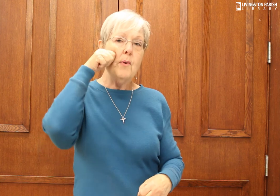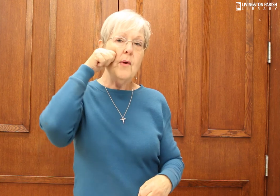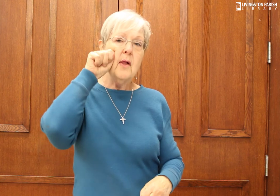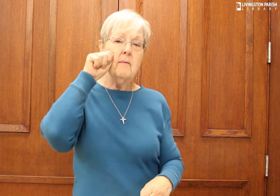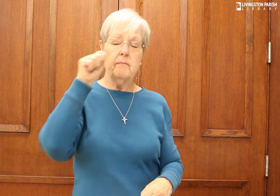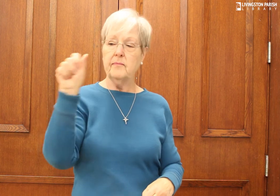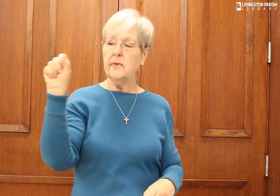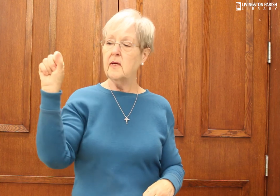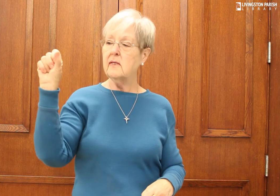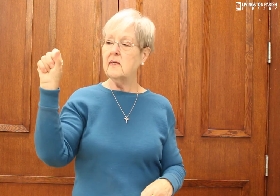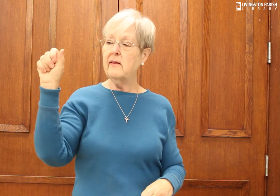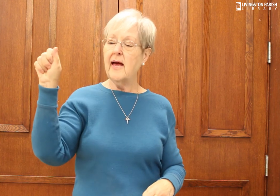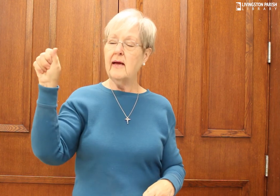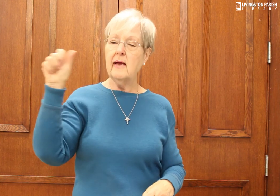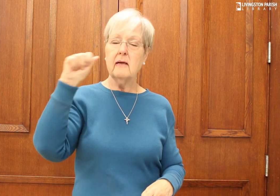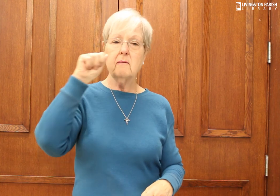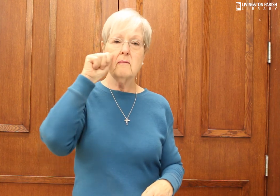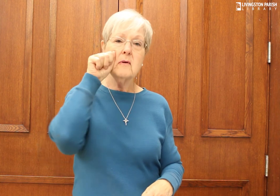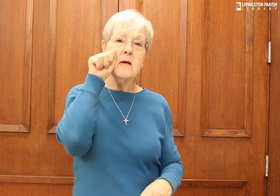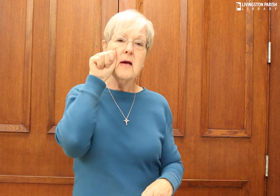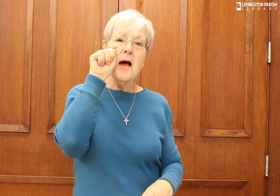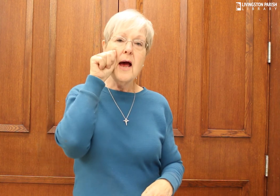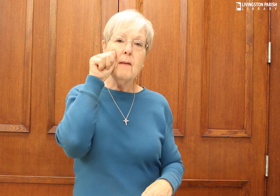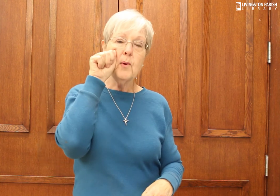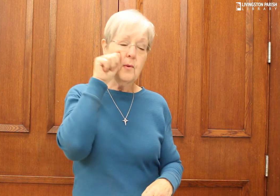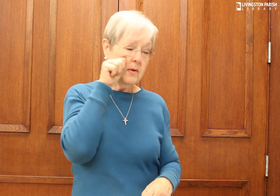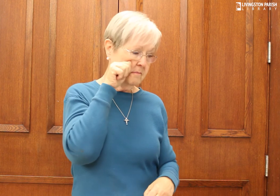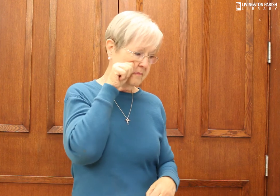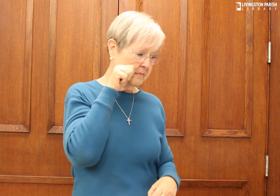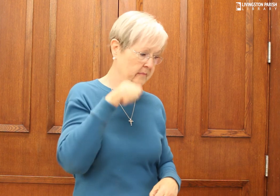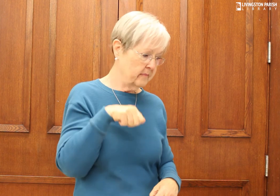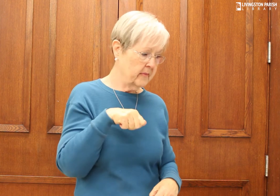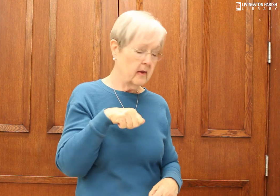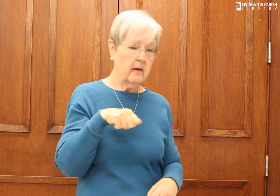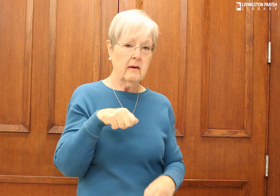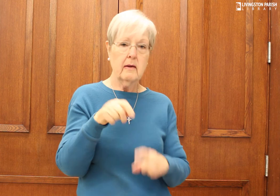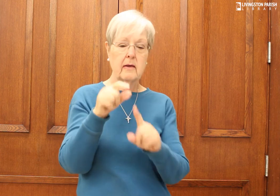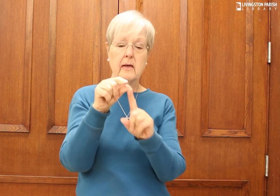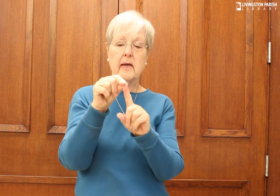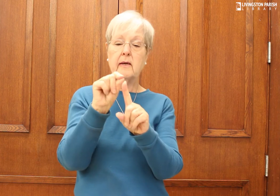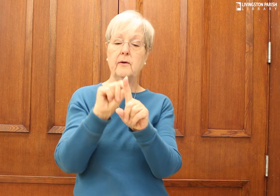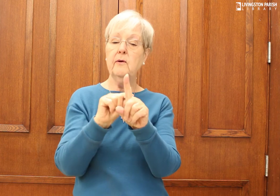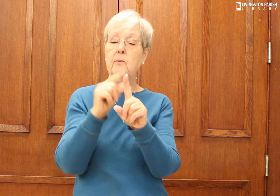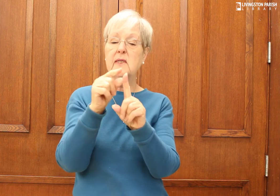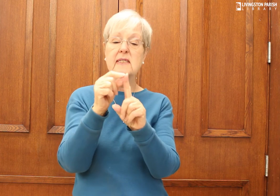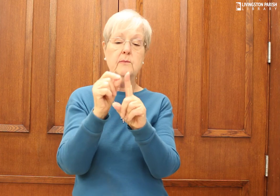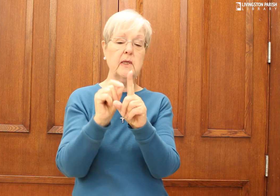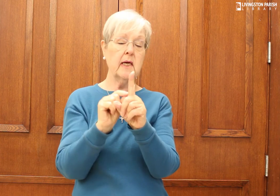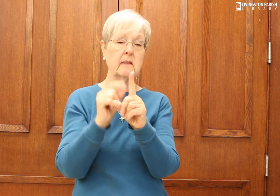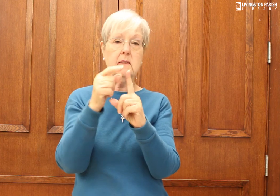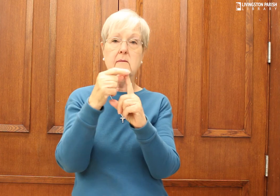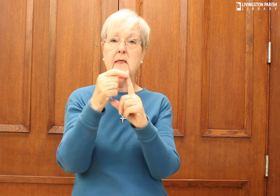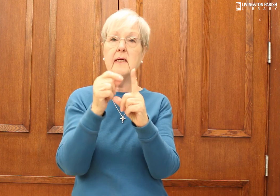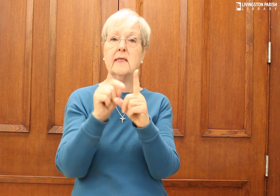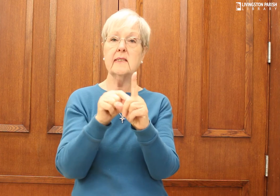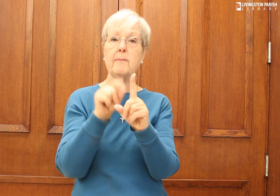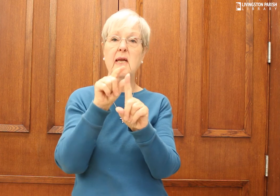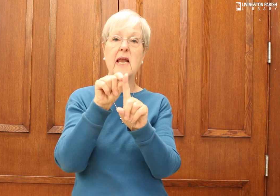Apple. See the A hand? Apple. And I know you know what this one is. It is a